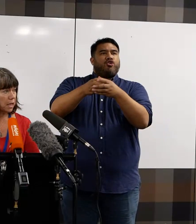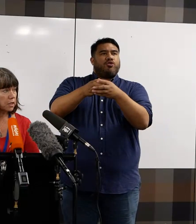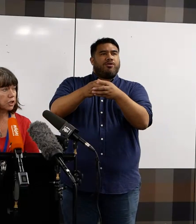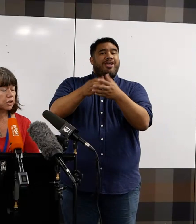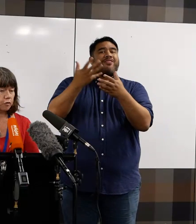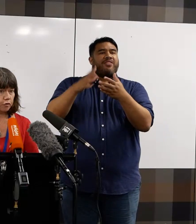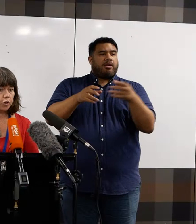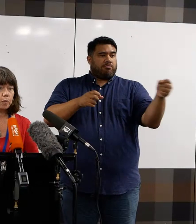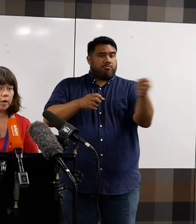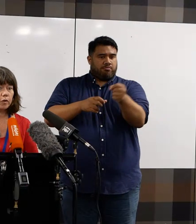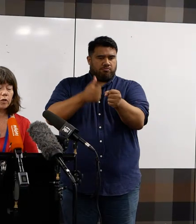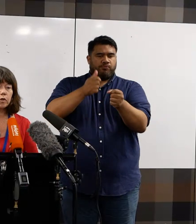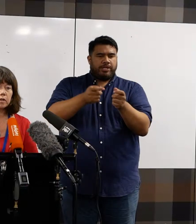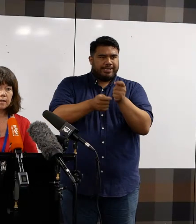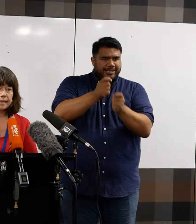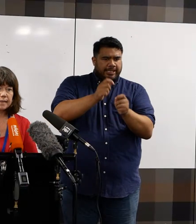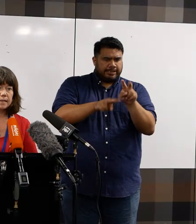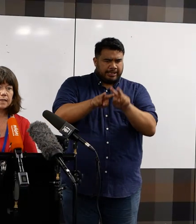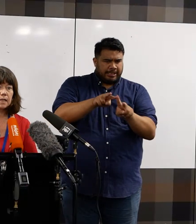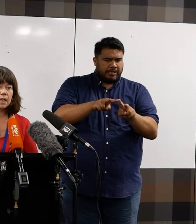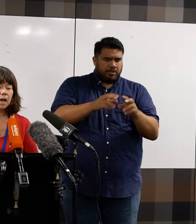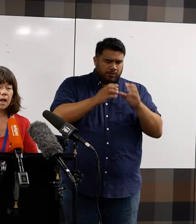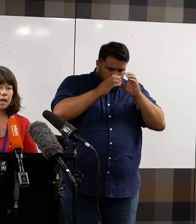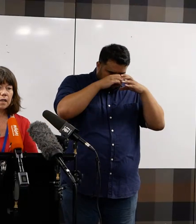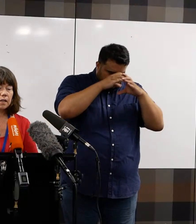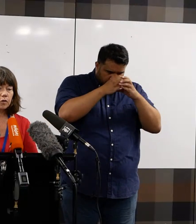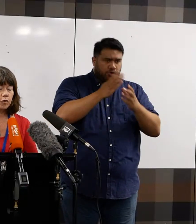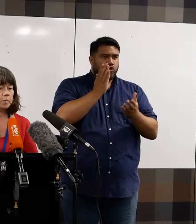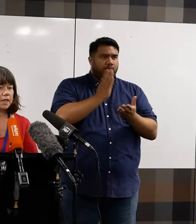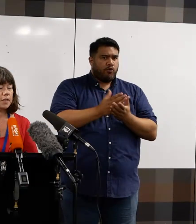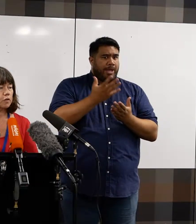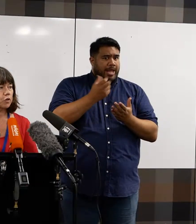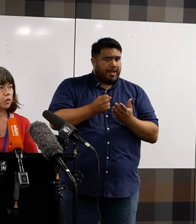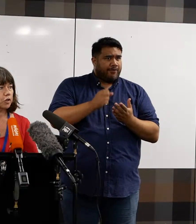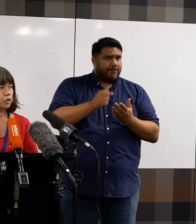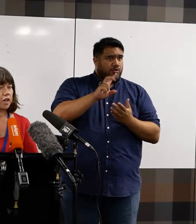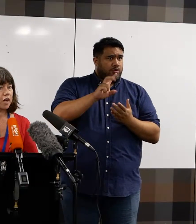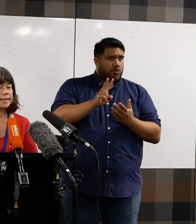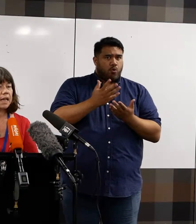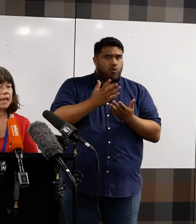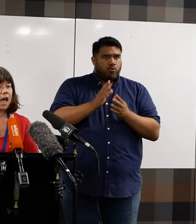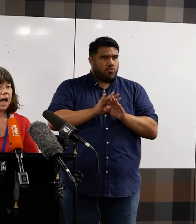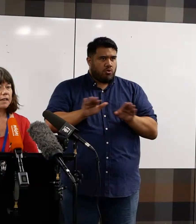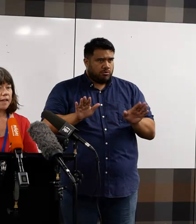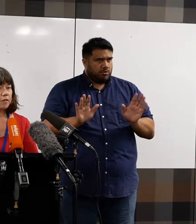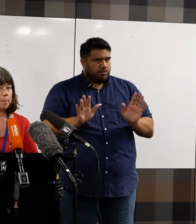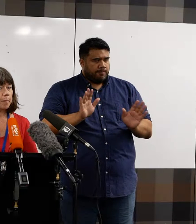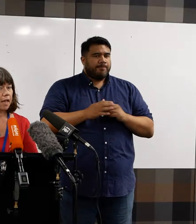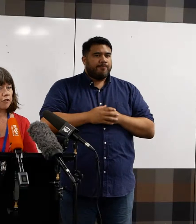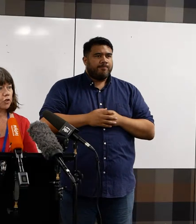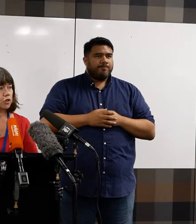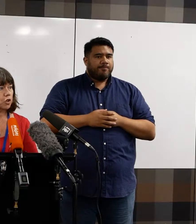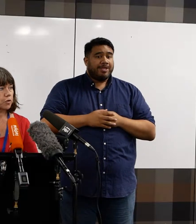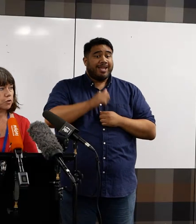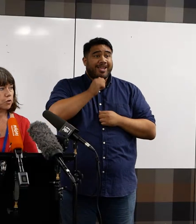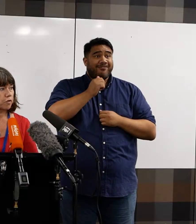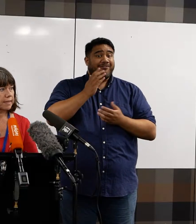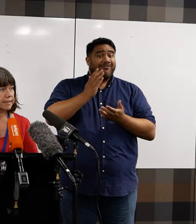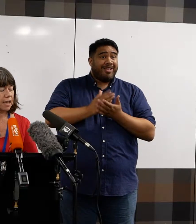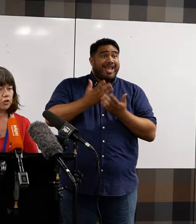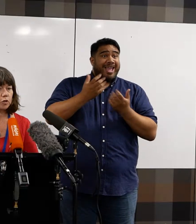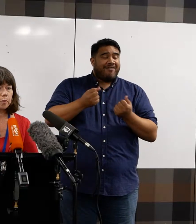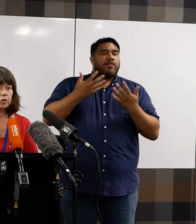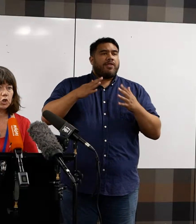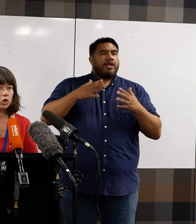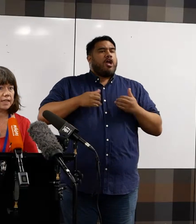would be done to confirm whether or not that is a confirmed case of coronavirus. And then the public health unit goes through a